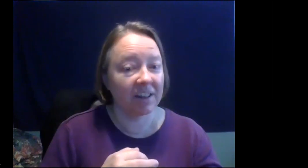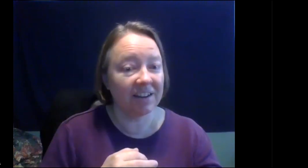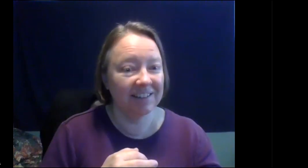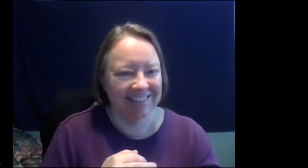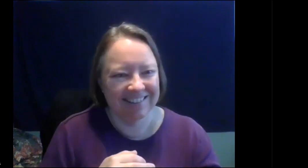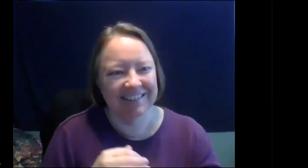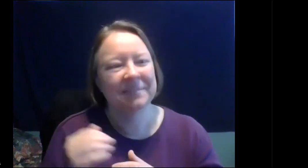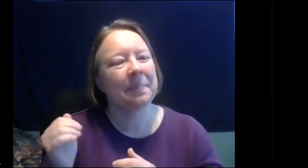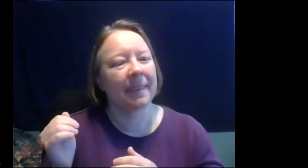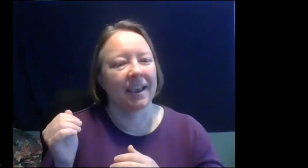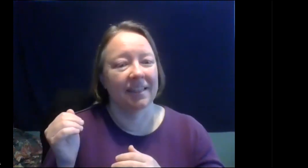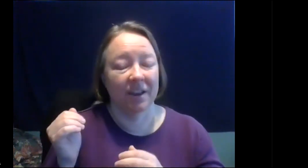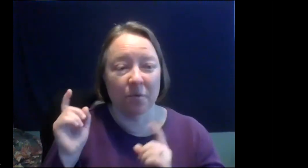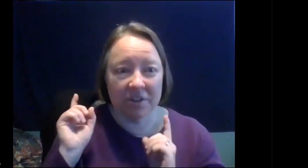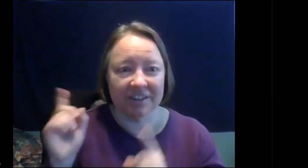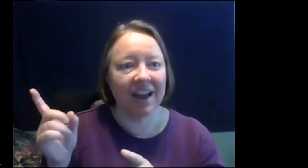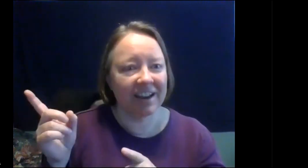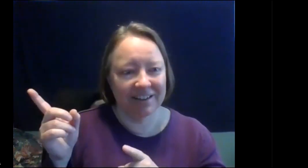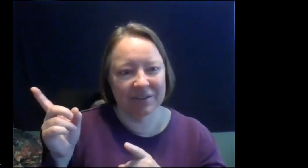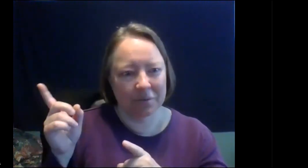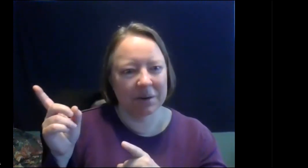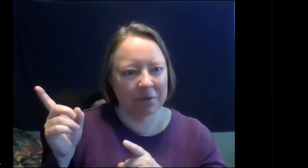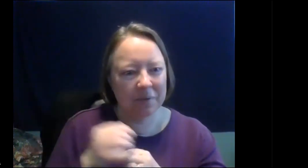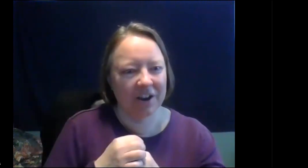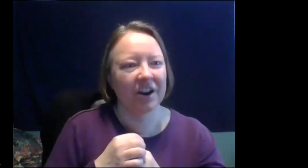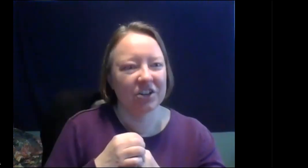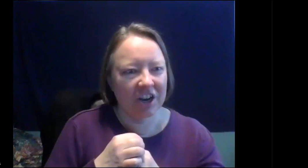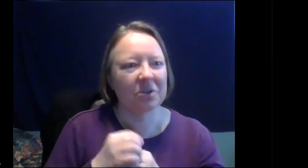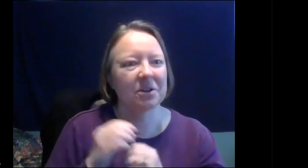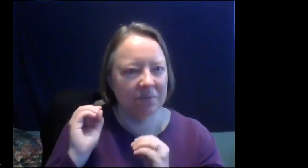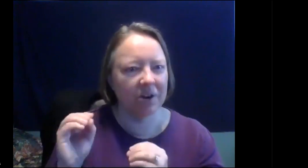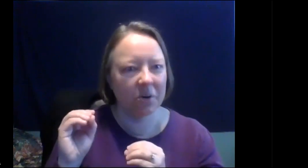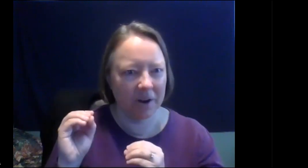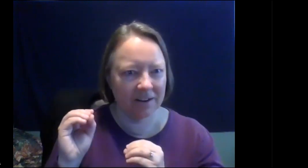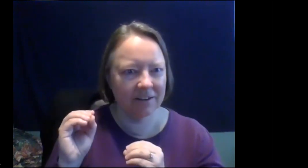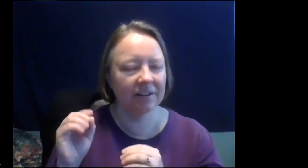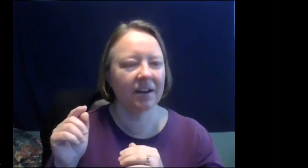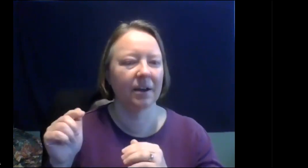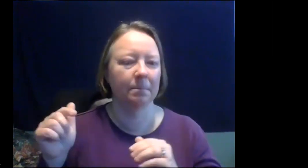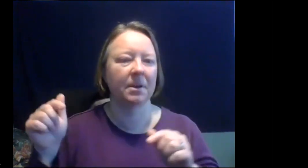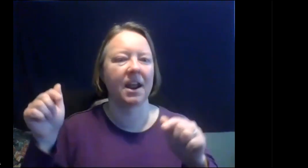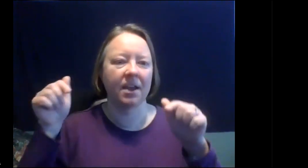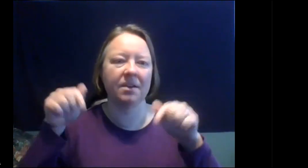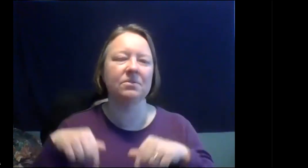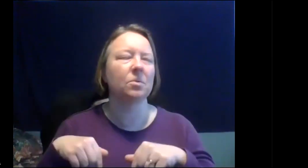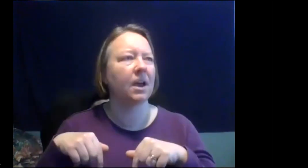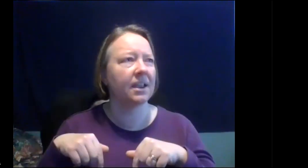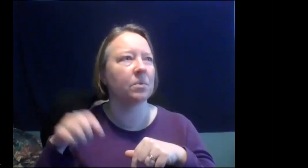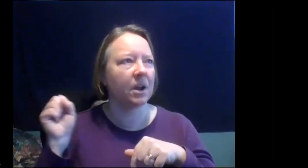quickly. Therefore, the signs from someone from there are generally very quick. But I had, well, again, when I